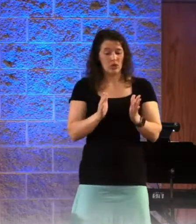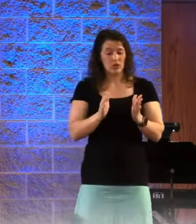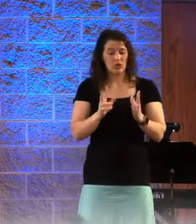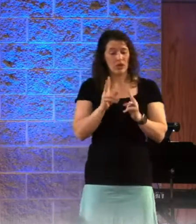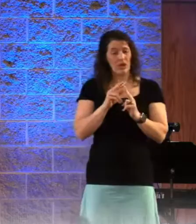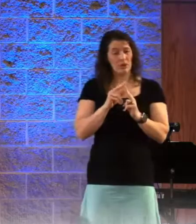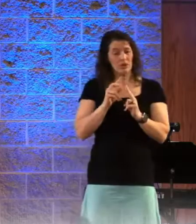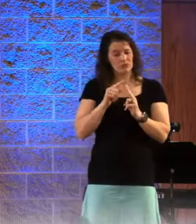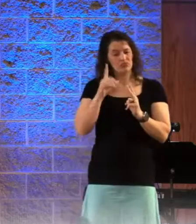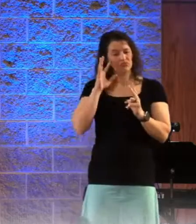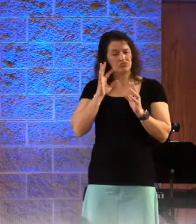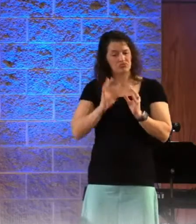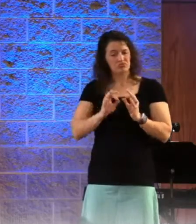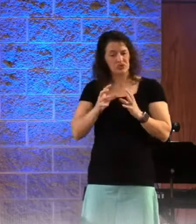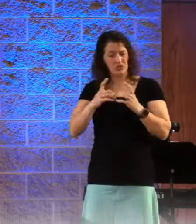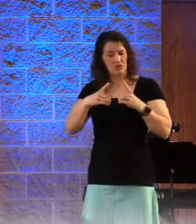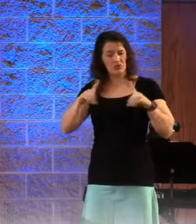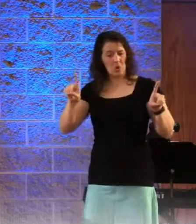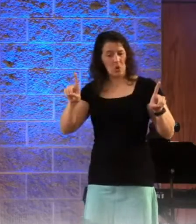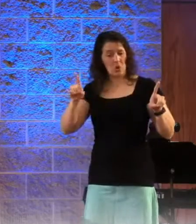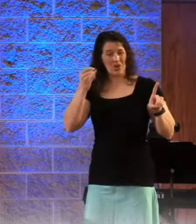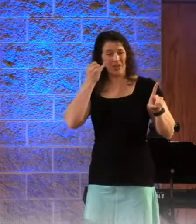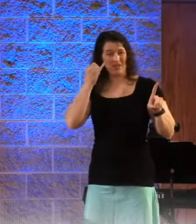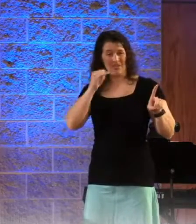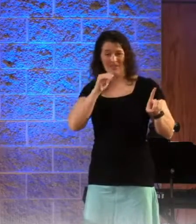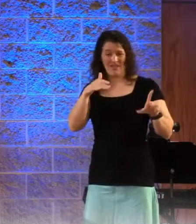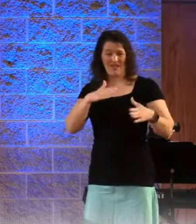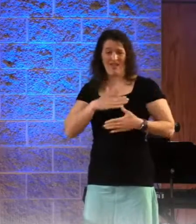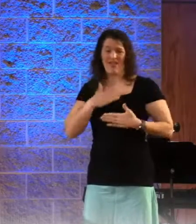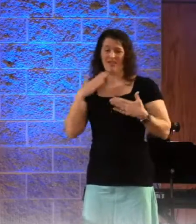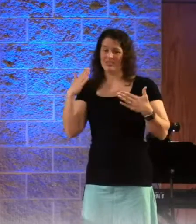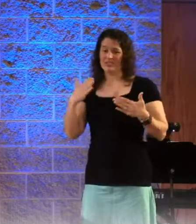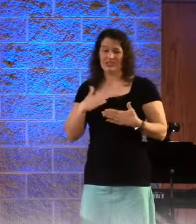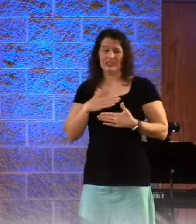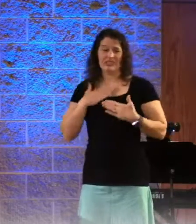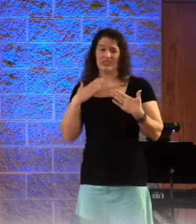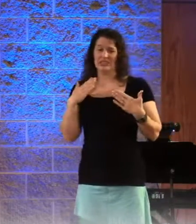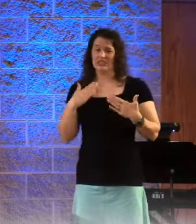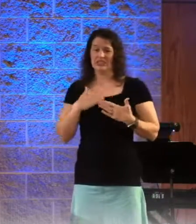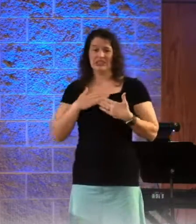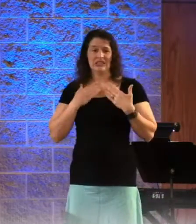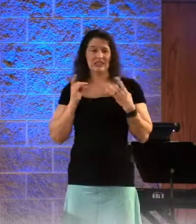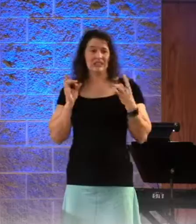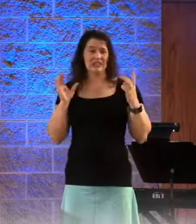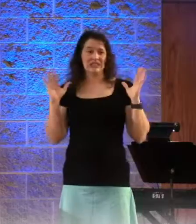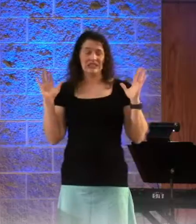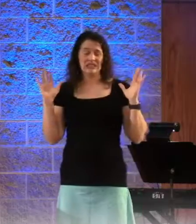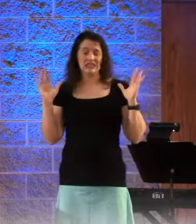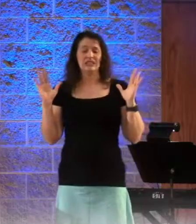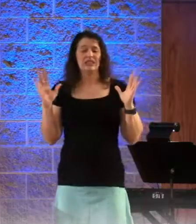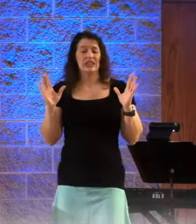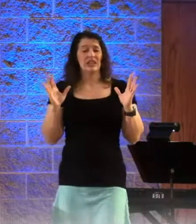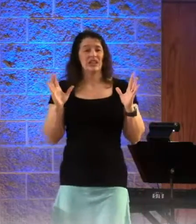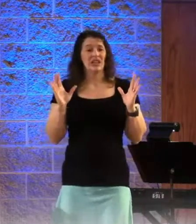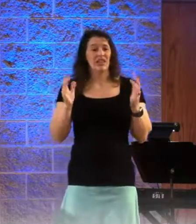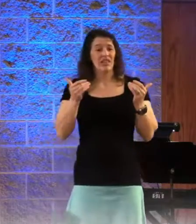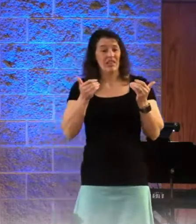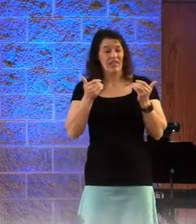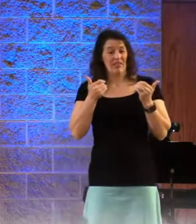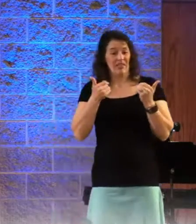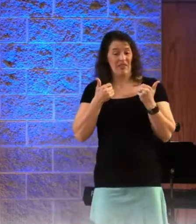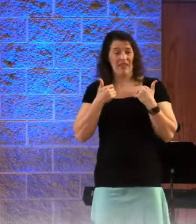they're desperately unhappy with each other? Can Christians have a divorce if they have what they call